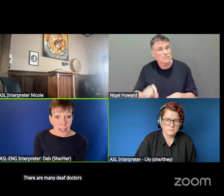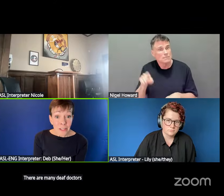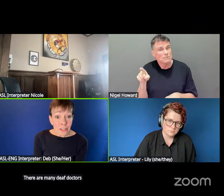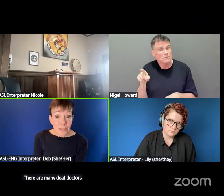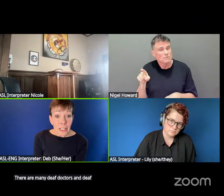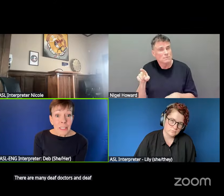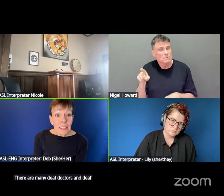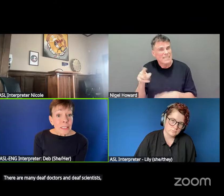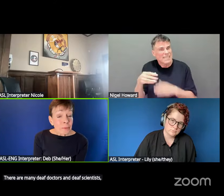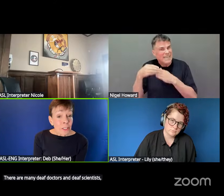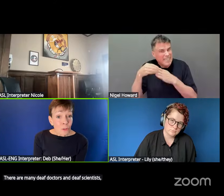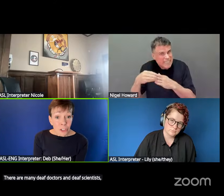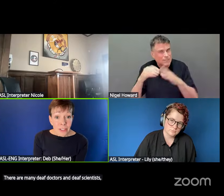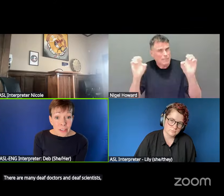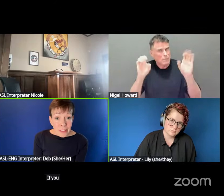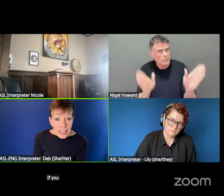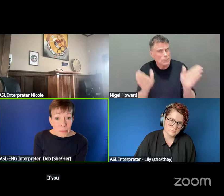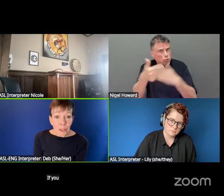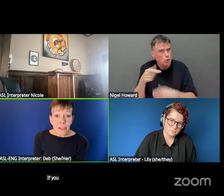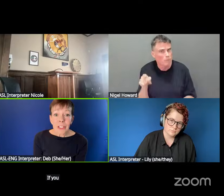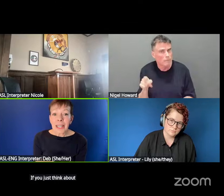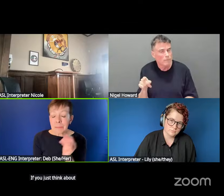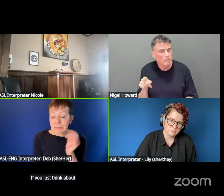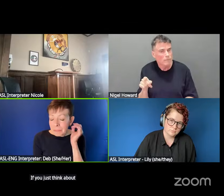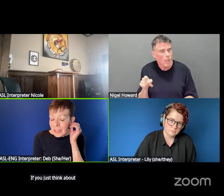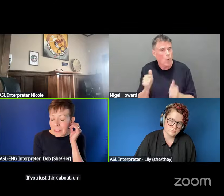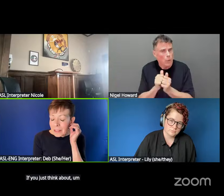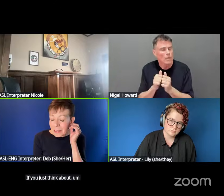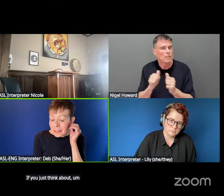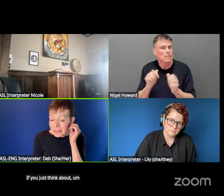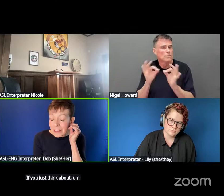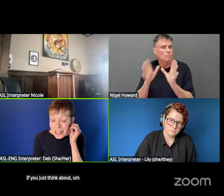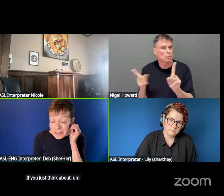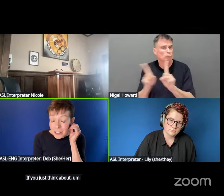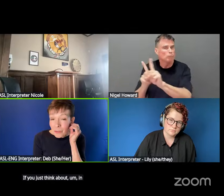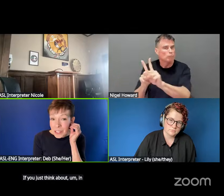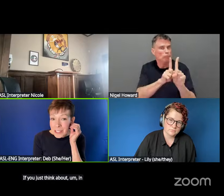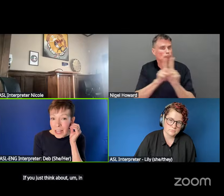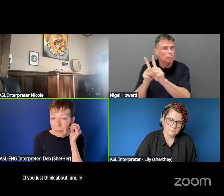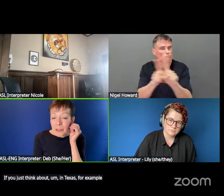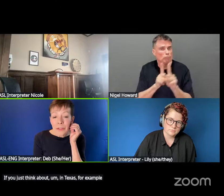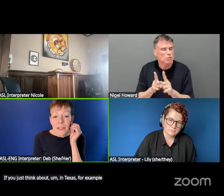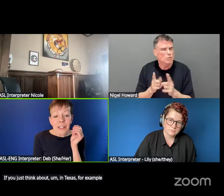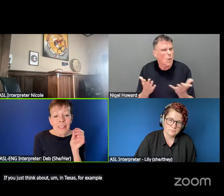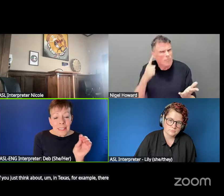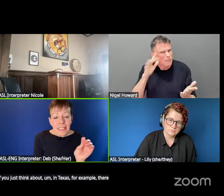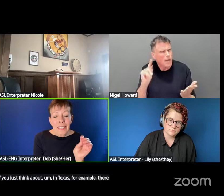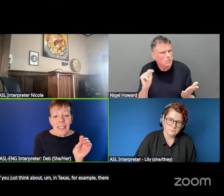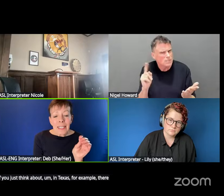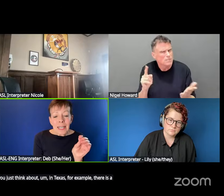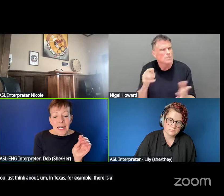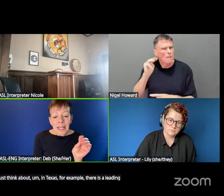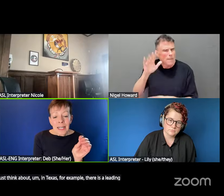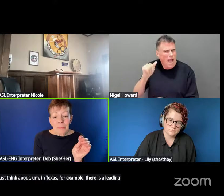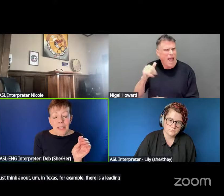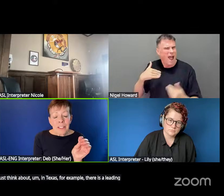deaf scientists. If you just think about in Texas, for example, there is a